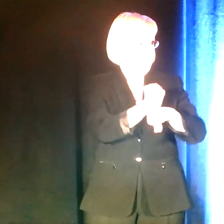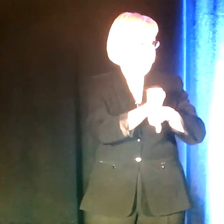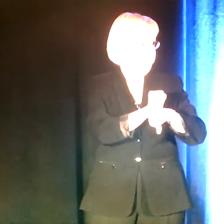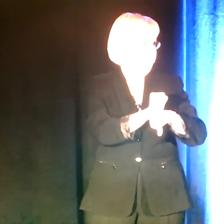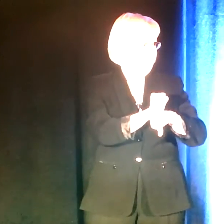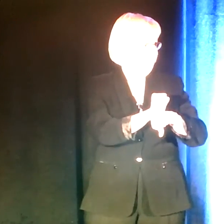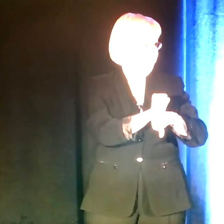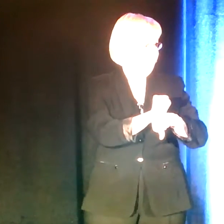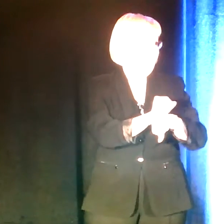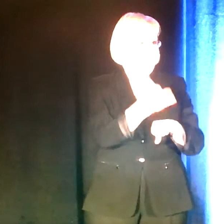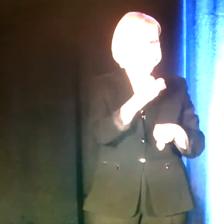using it